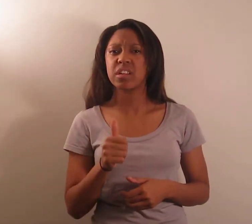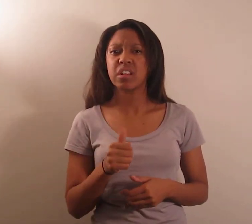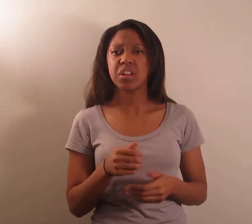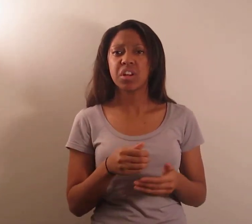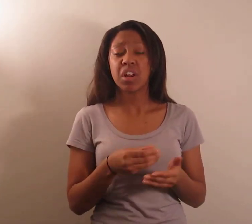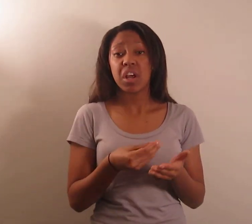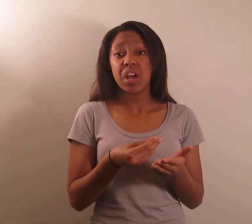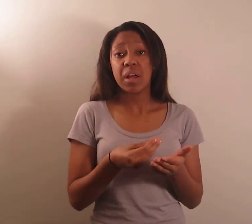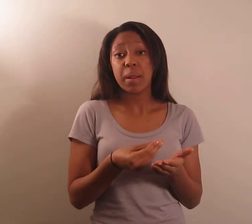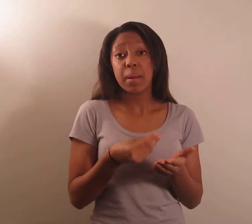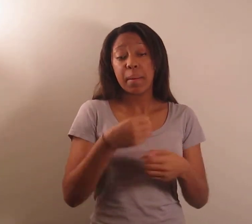the family.